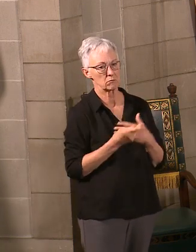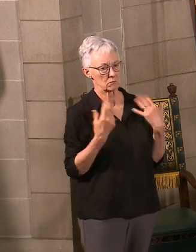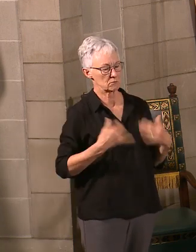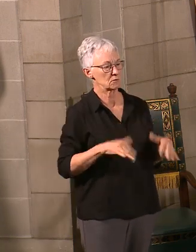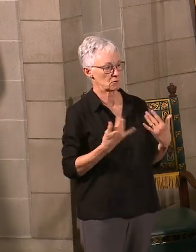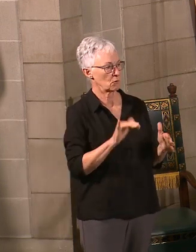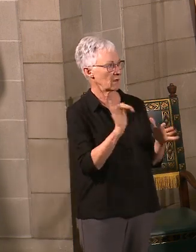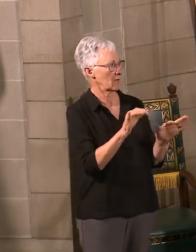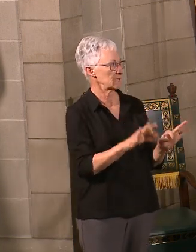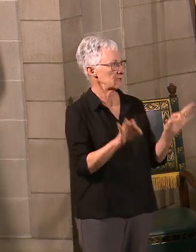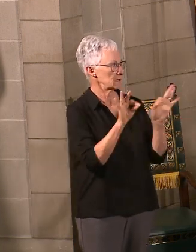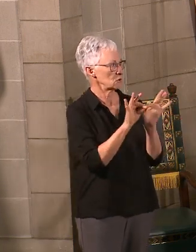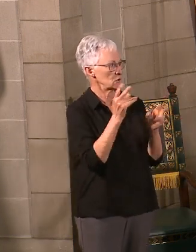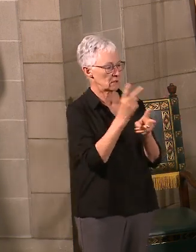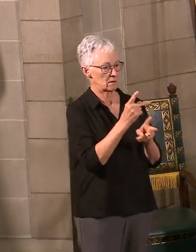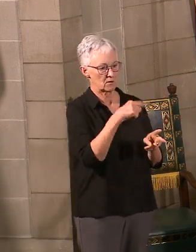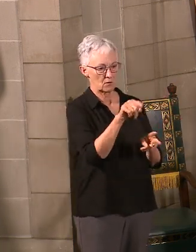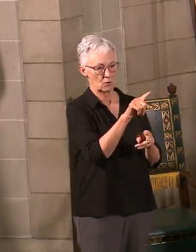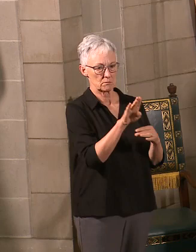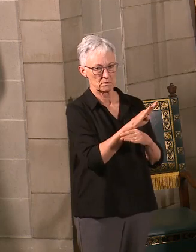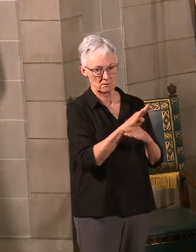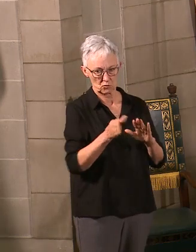thank you. Thank you, Governor.